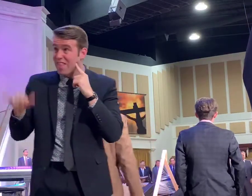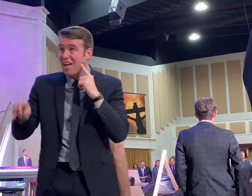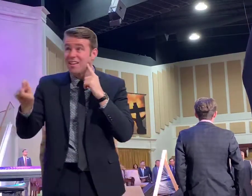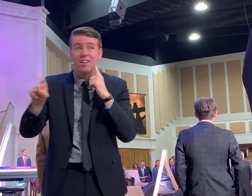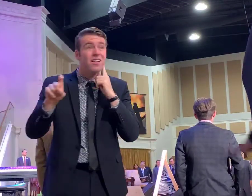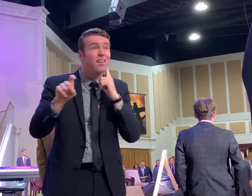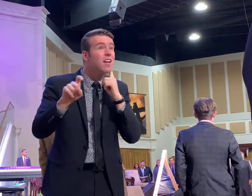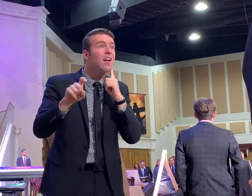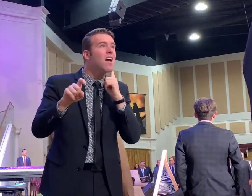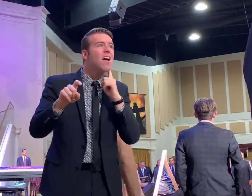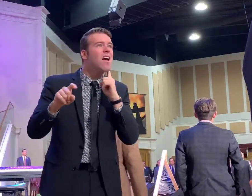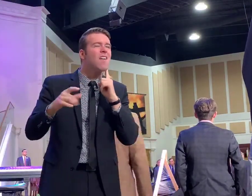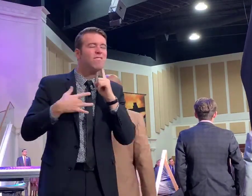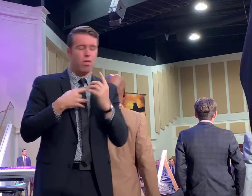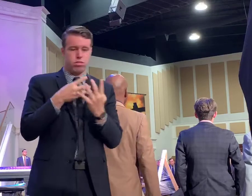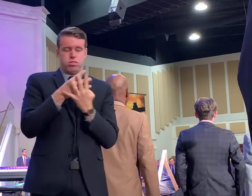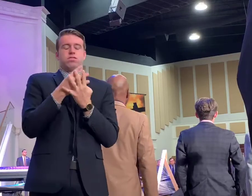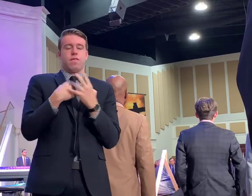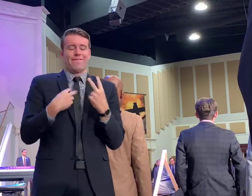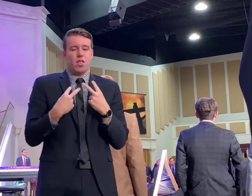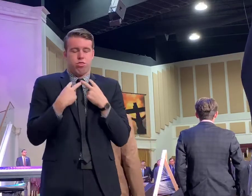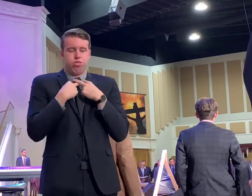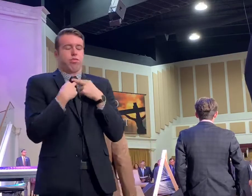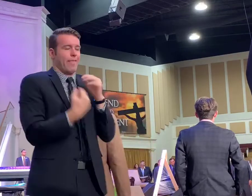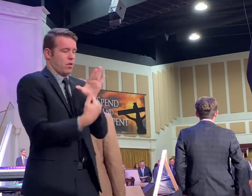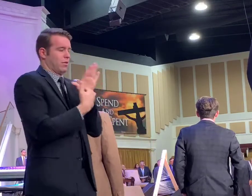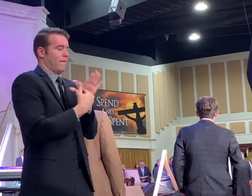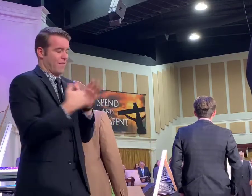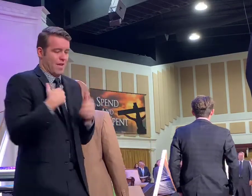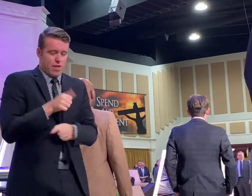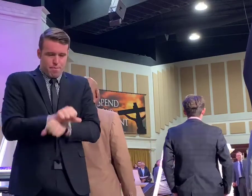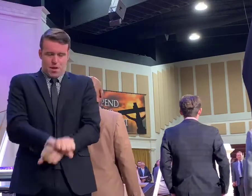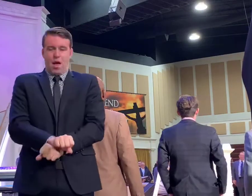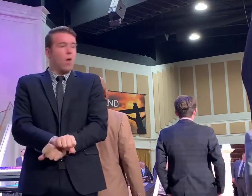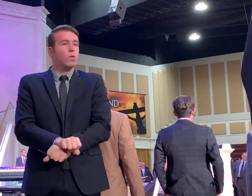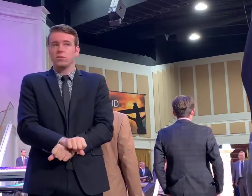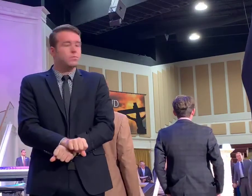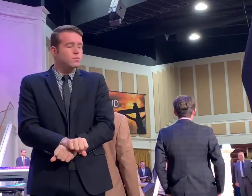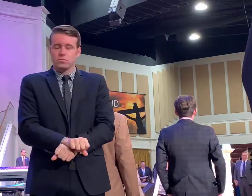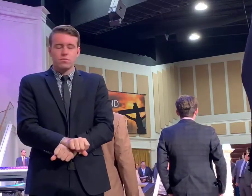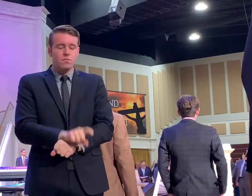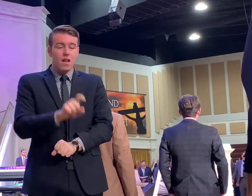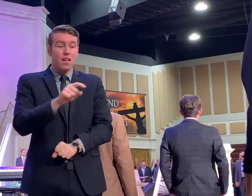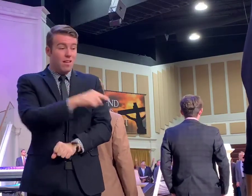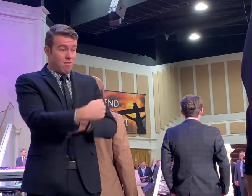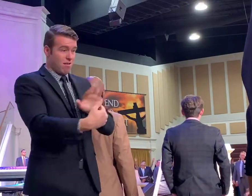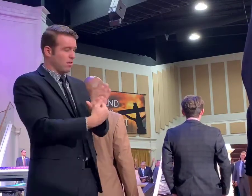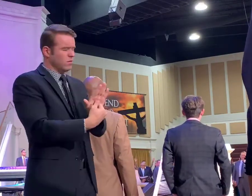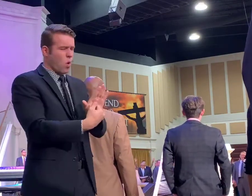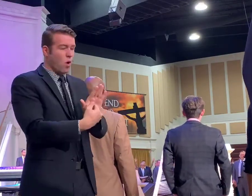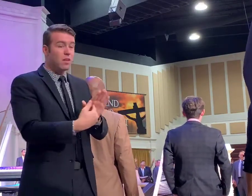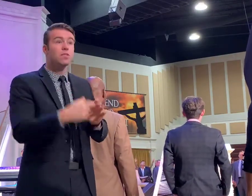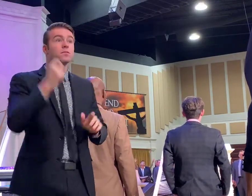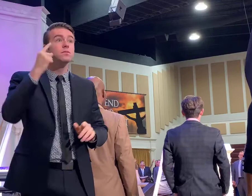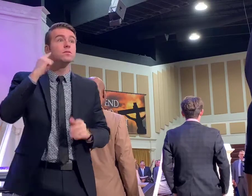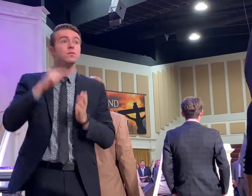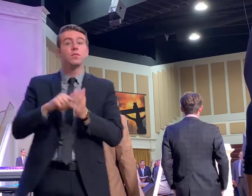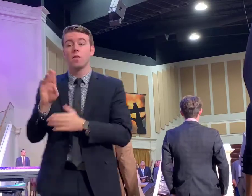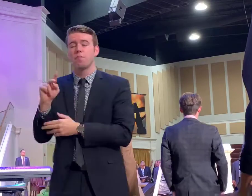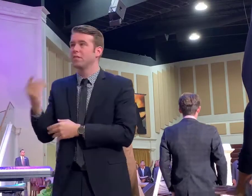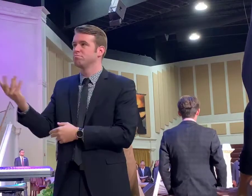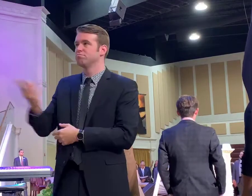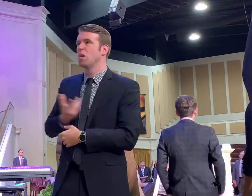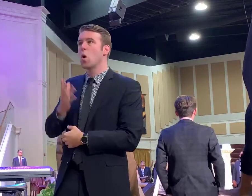I'm already feeling locked up. I'm already feeling bound. And now you got to tell me I'm going to go bankrupt and I'm going to